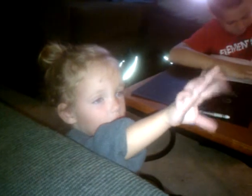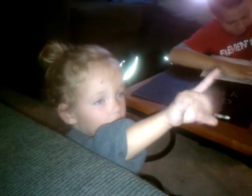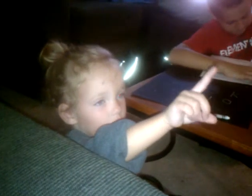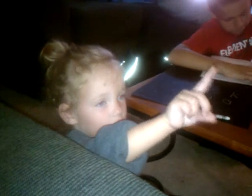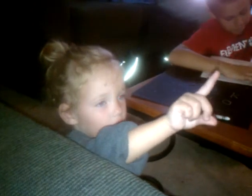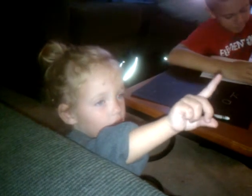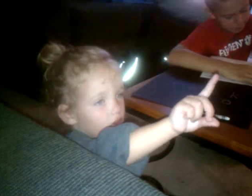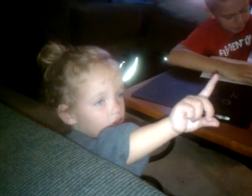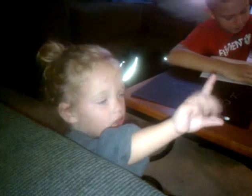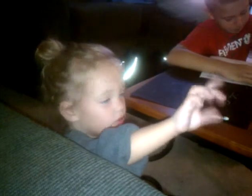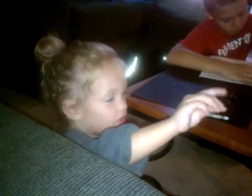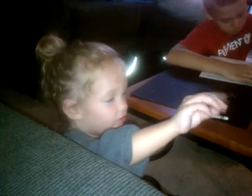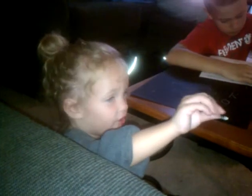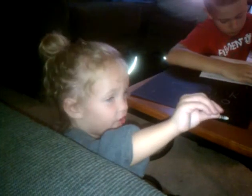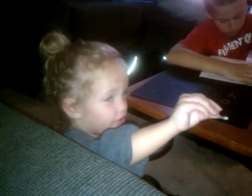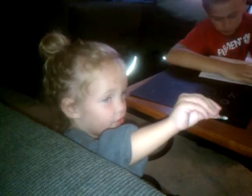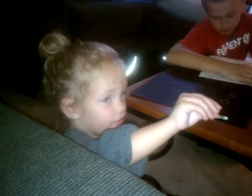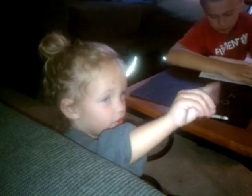G, H,